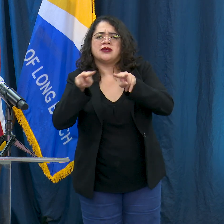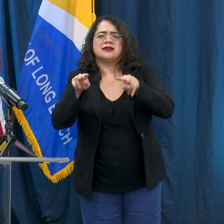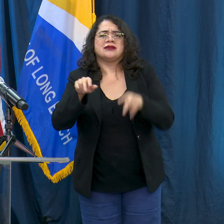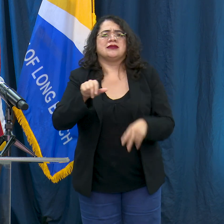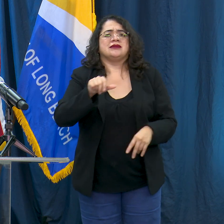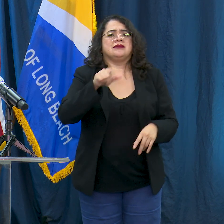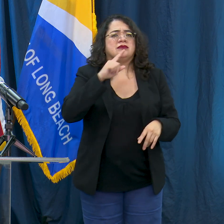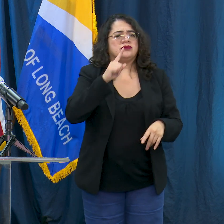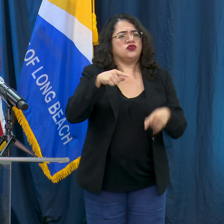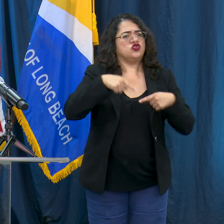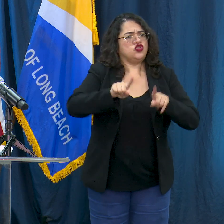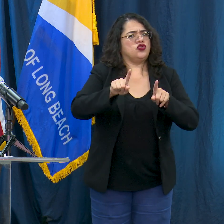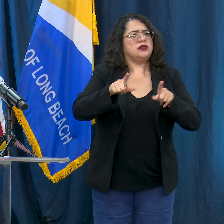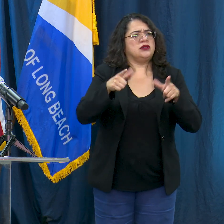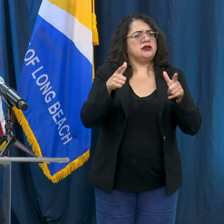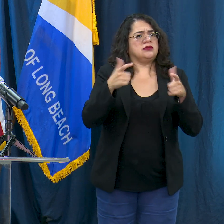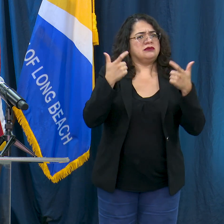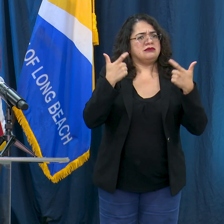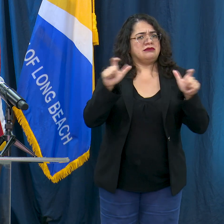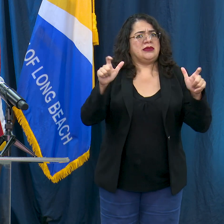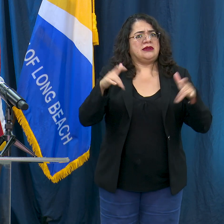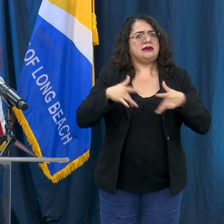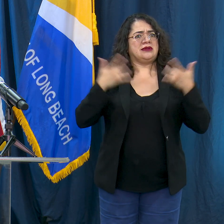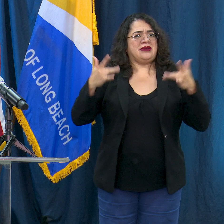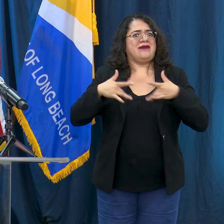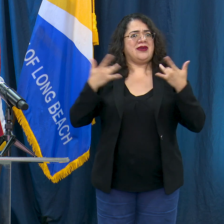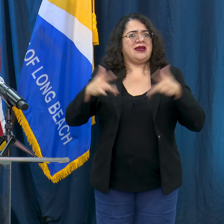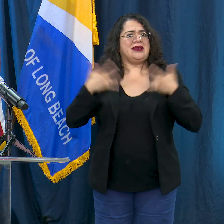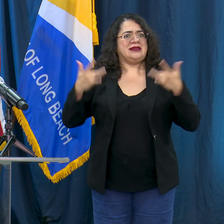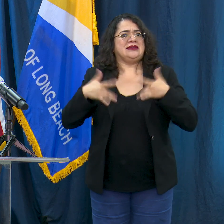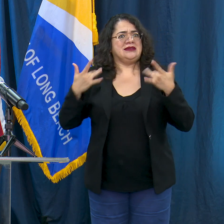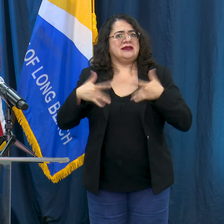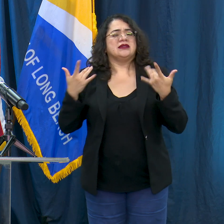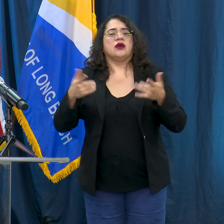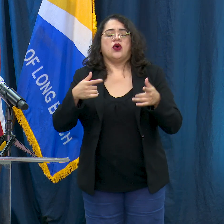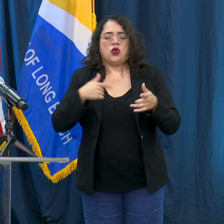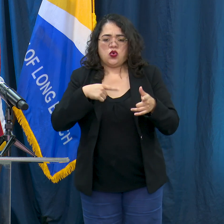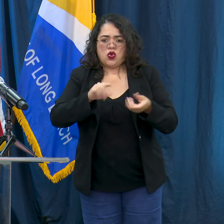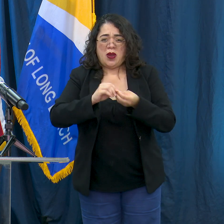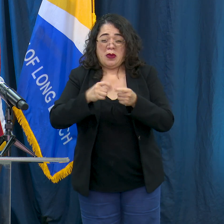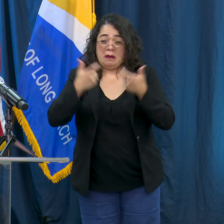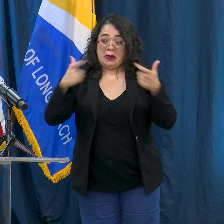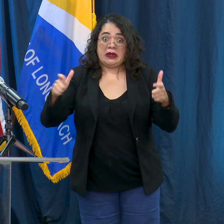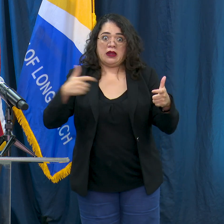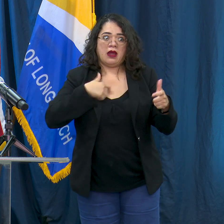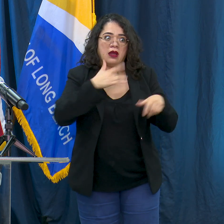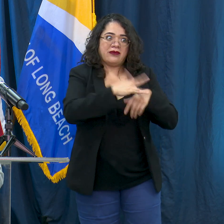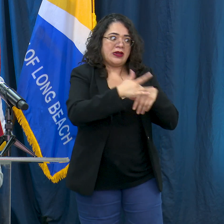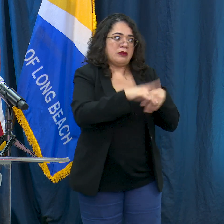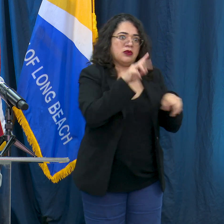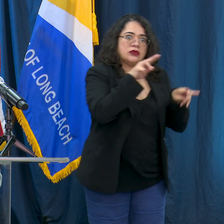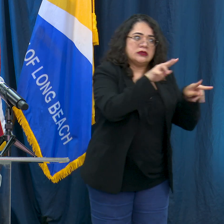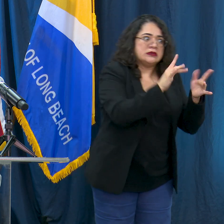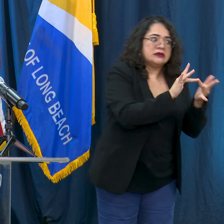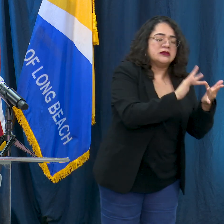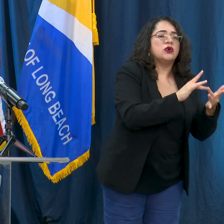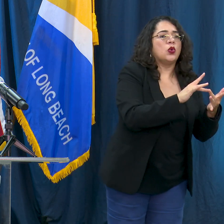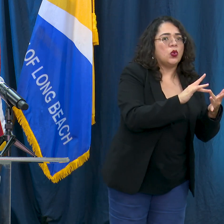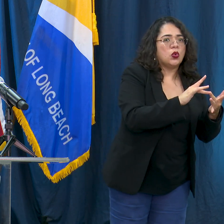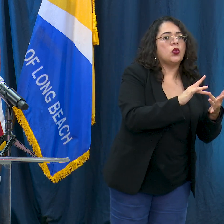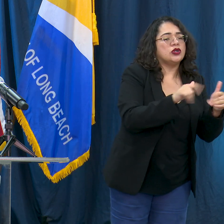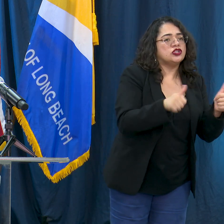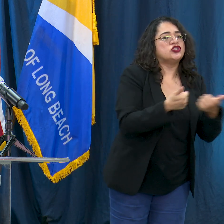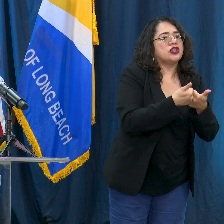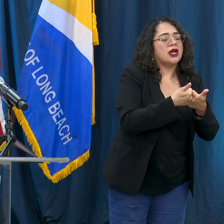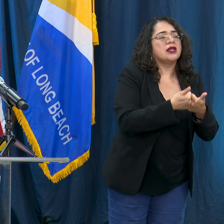large-scale events is extremely limited. And I'm just asking all of you to do your part. If you are with a lot of folks, really be paying attention to